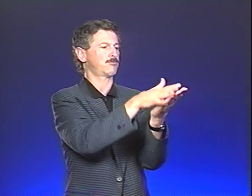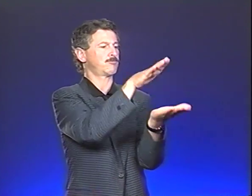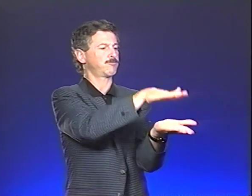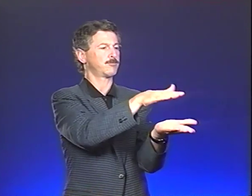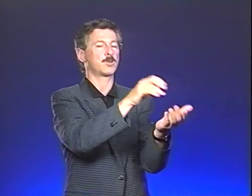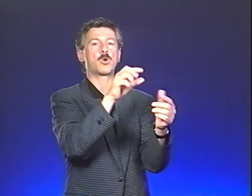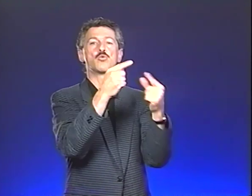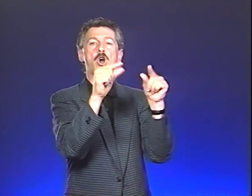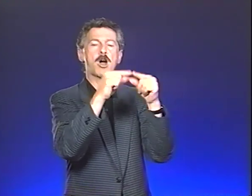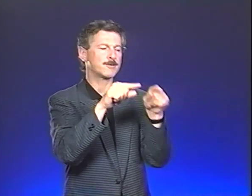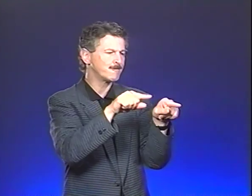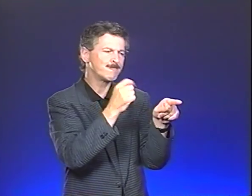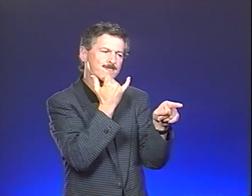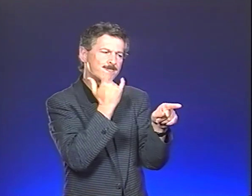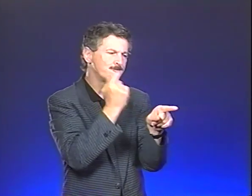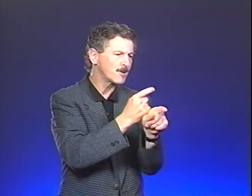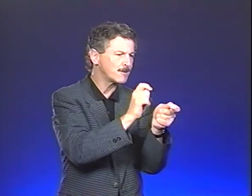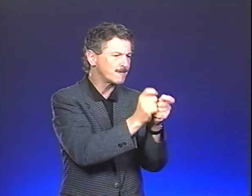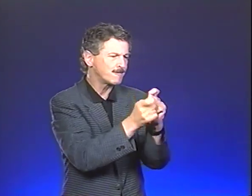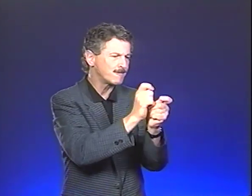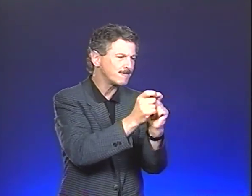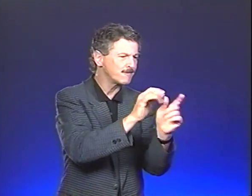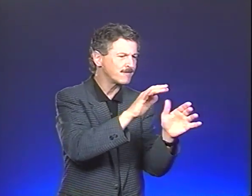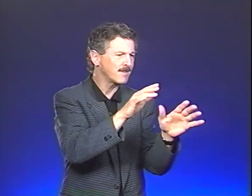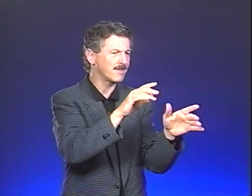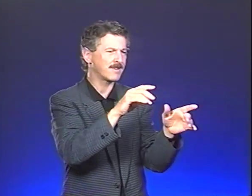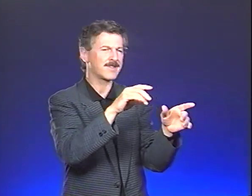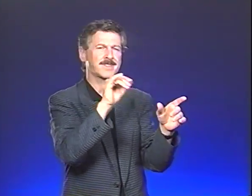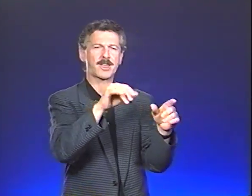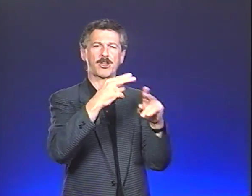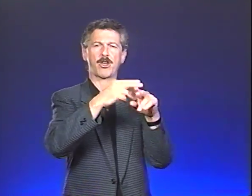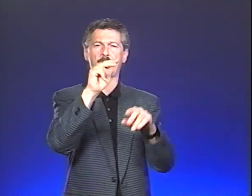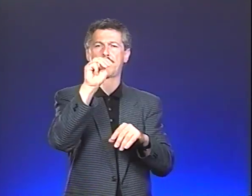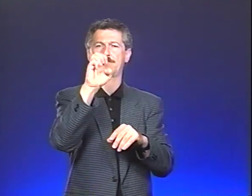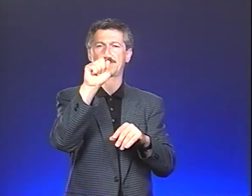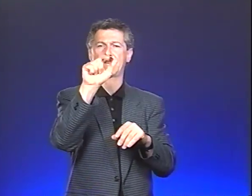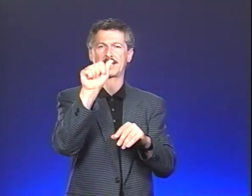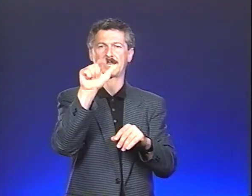Dictionaries can be compiled. Grammars can be written of a language.